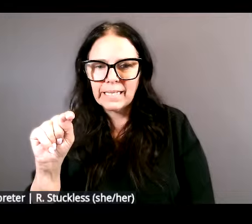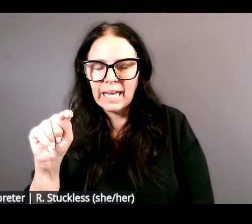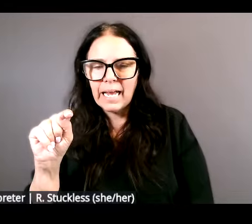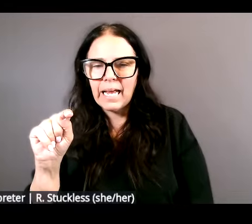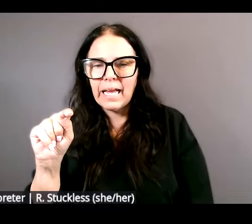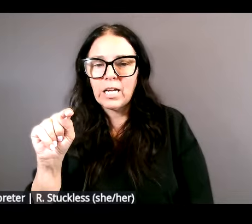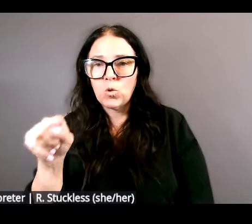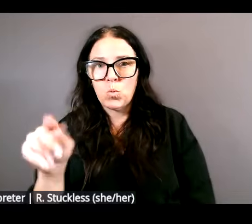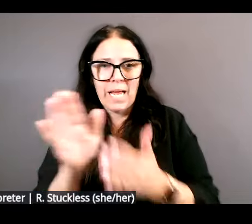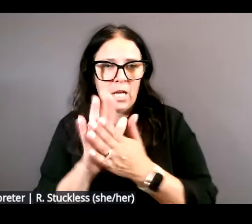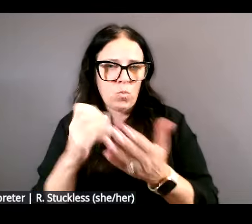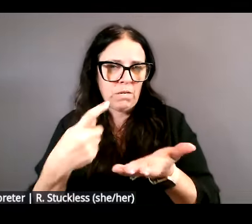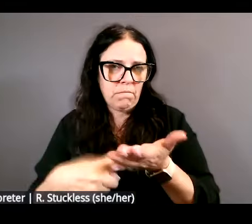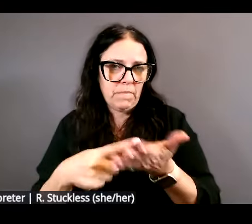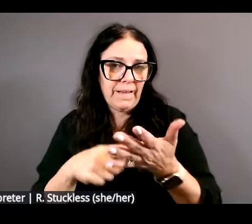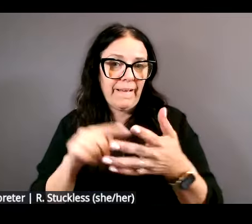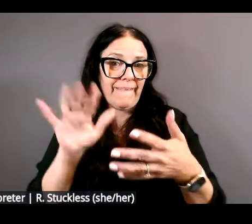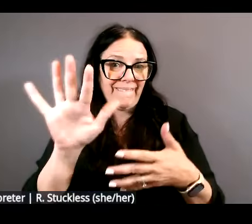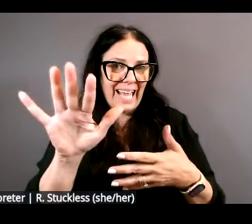here.